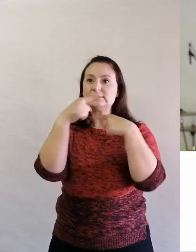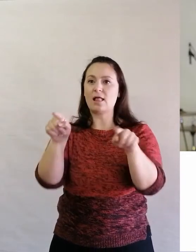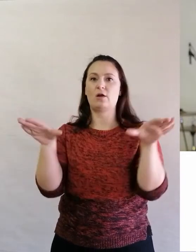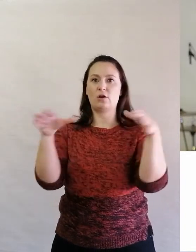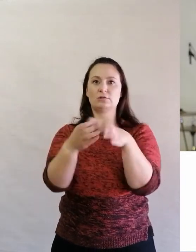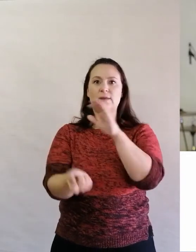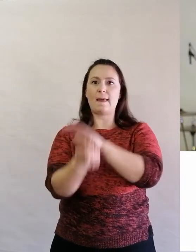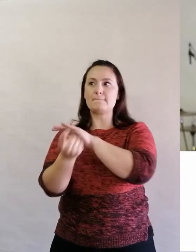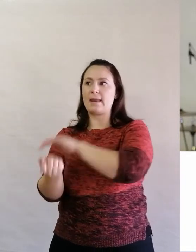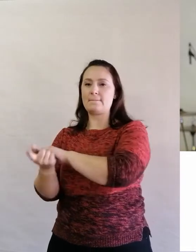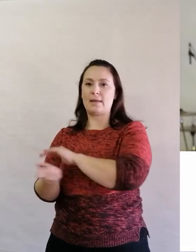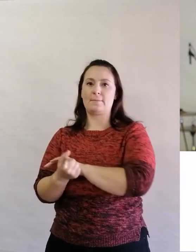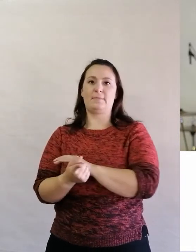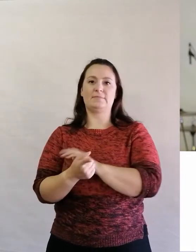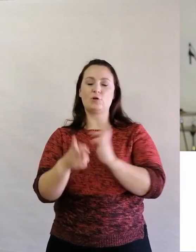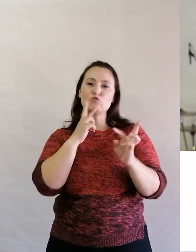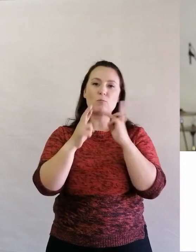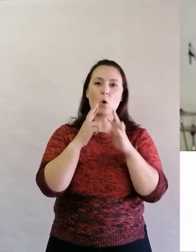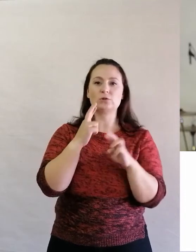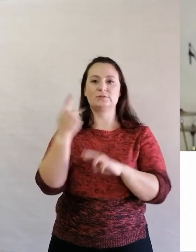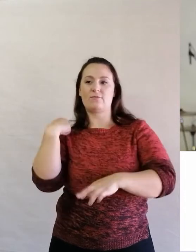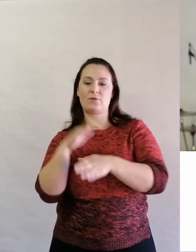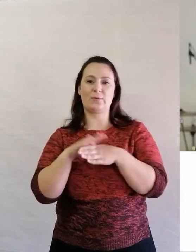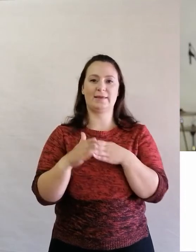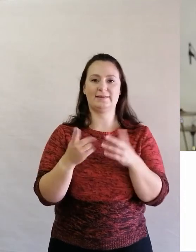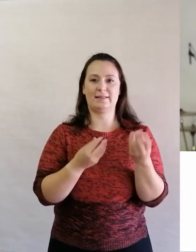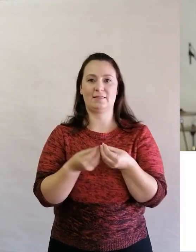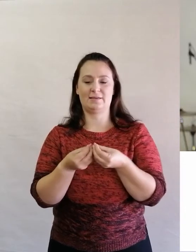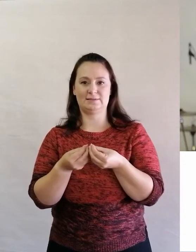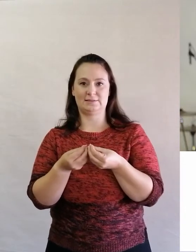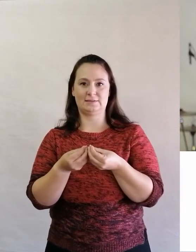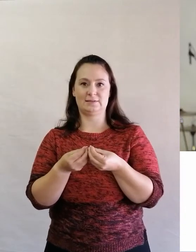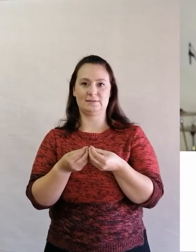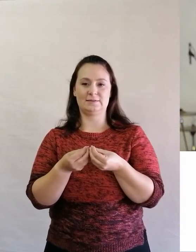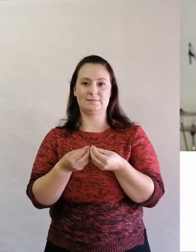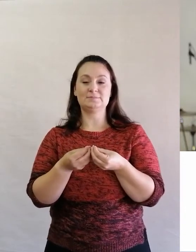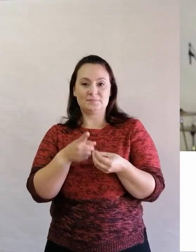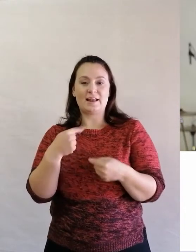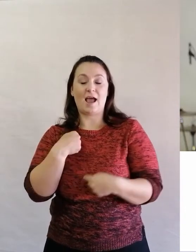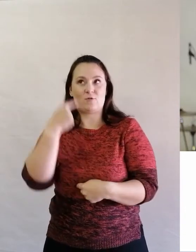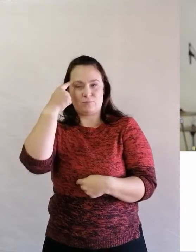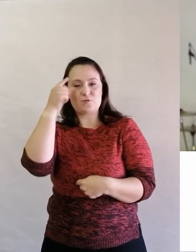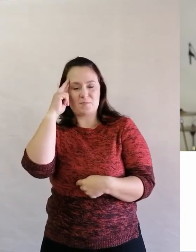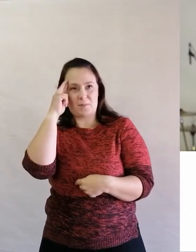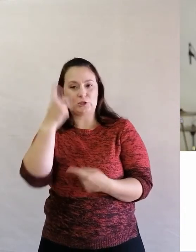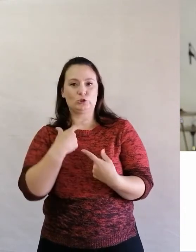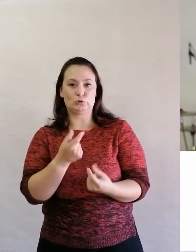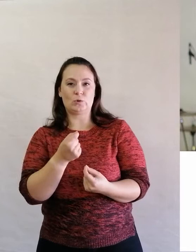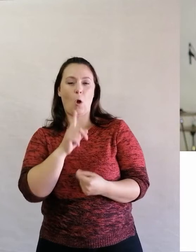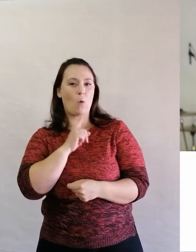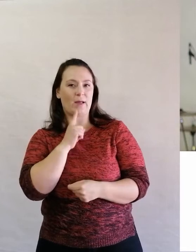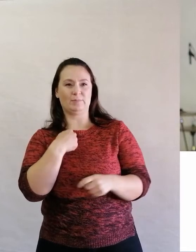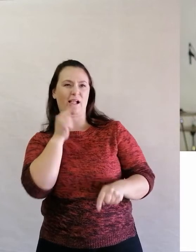you know, when there was a bit of report back of what happened on the weekend. And apparently, I remember it, I kind of had a go